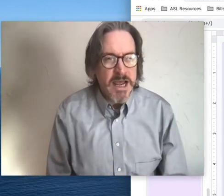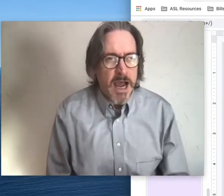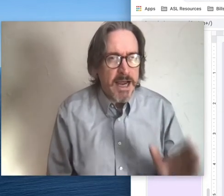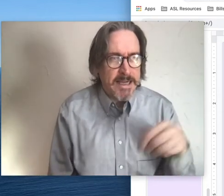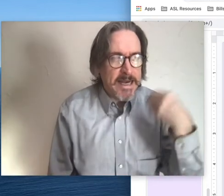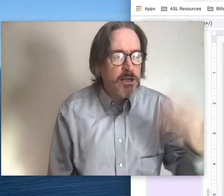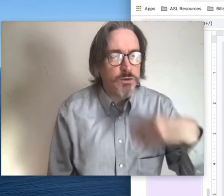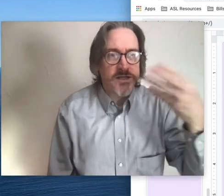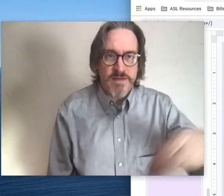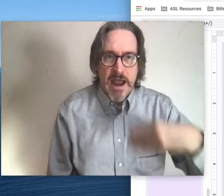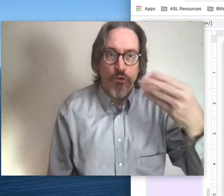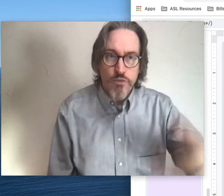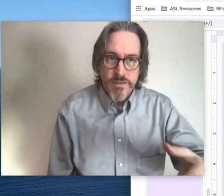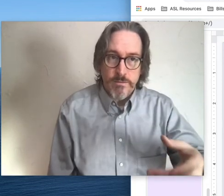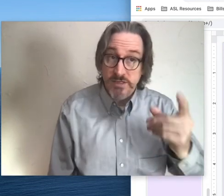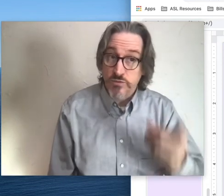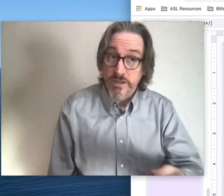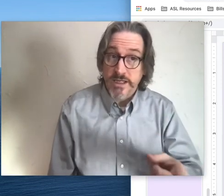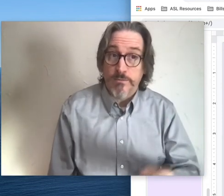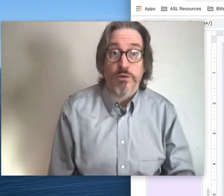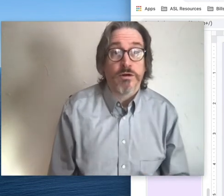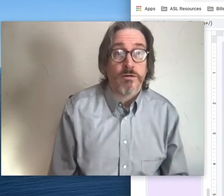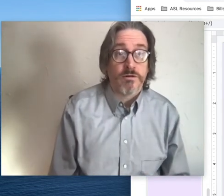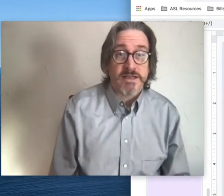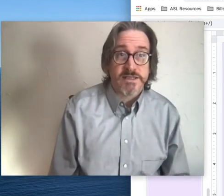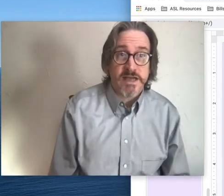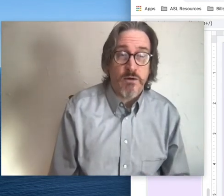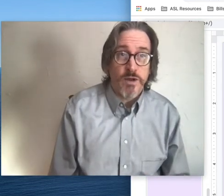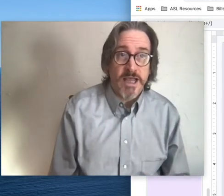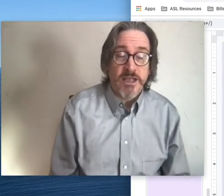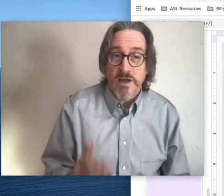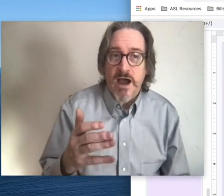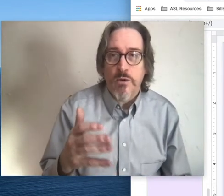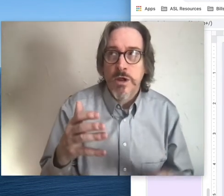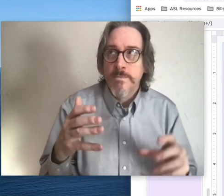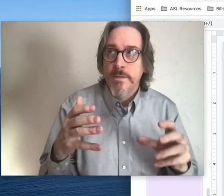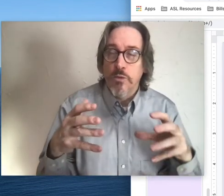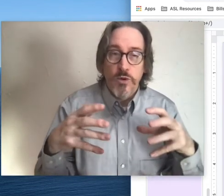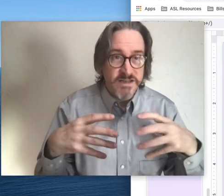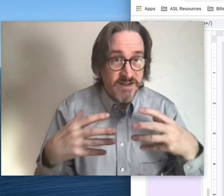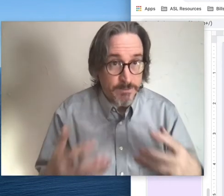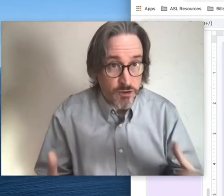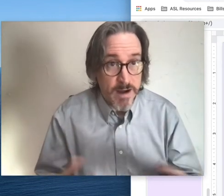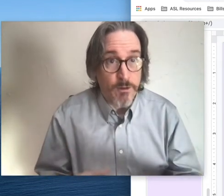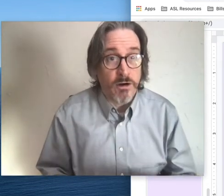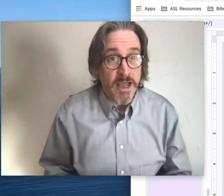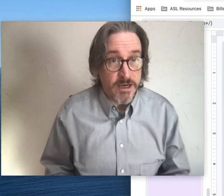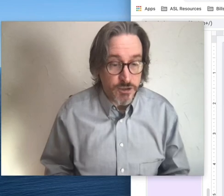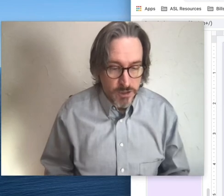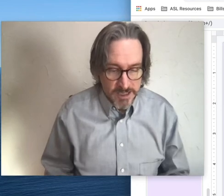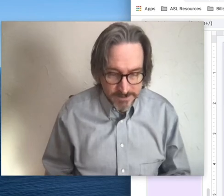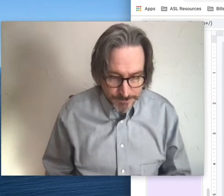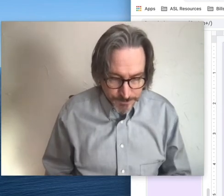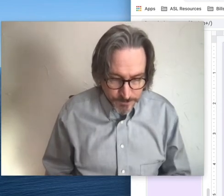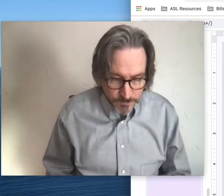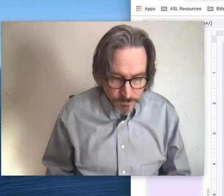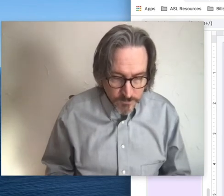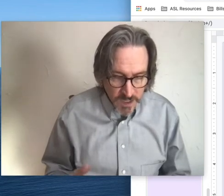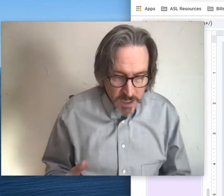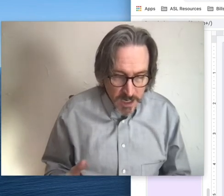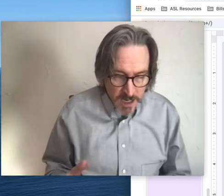Right? Getting used to that rhythm is really important. That's how we get you, how we develop the grammar and internalize it.